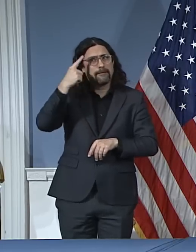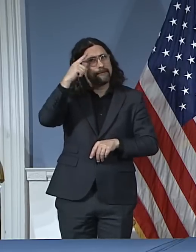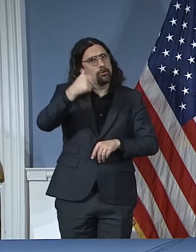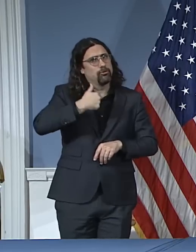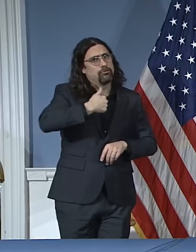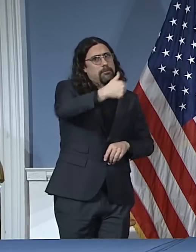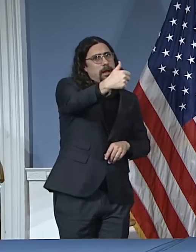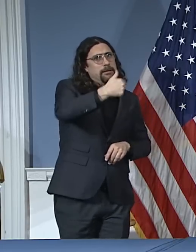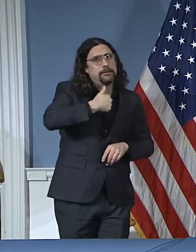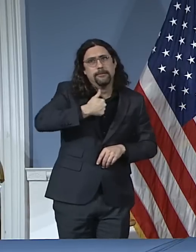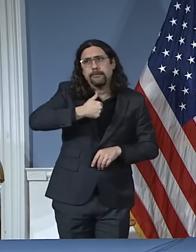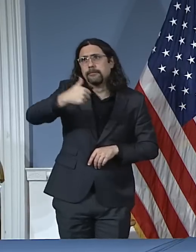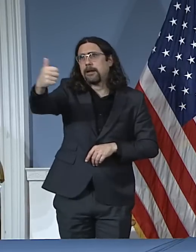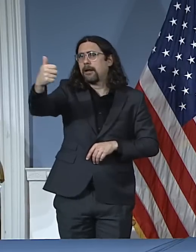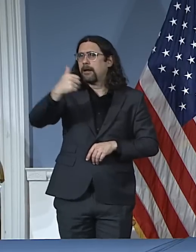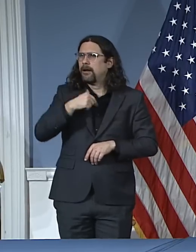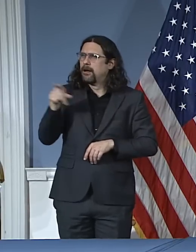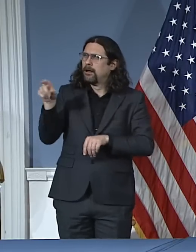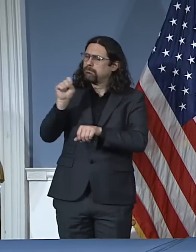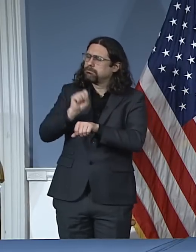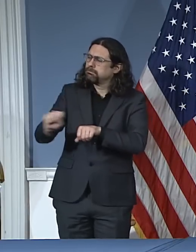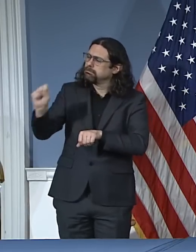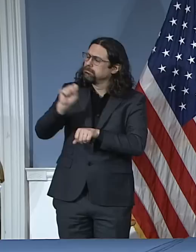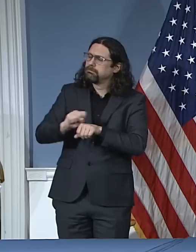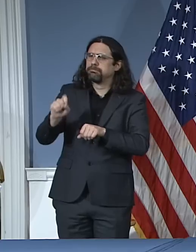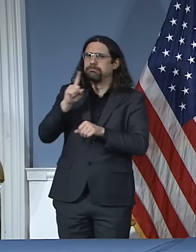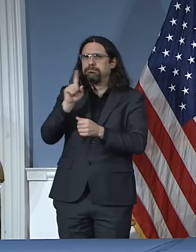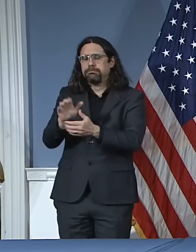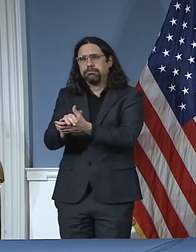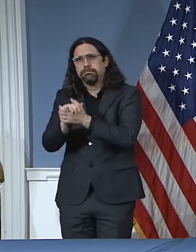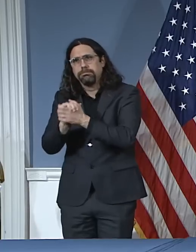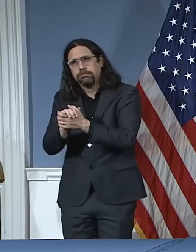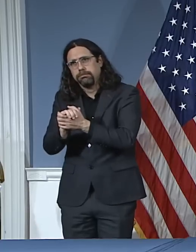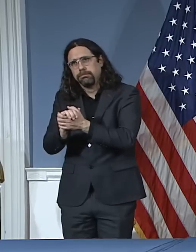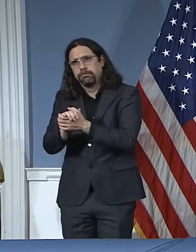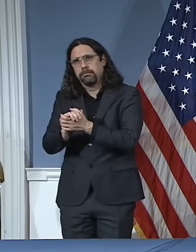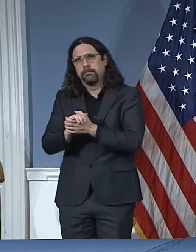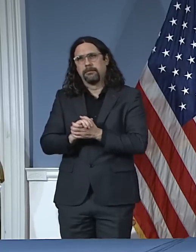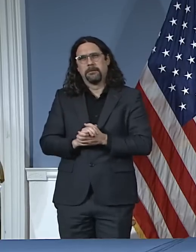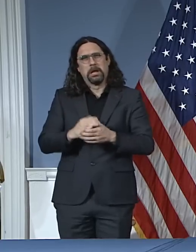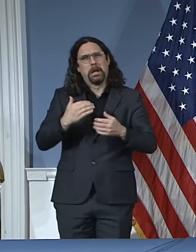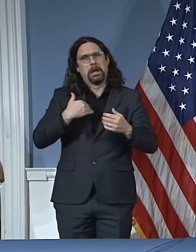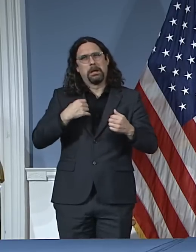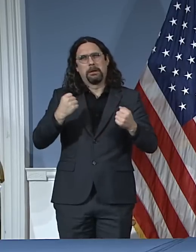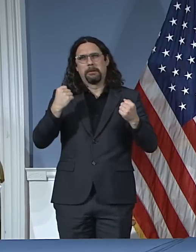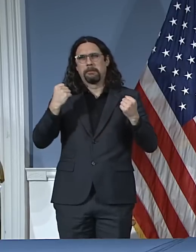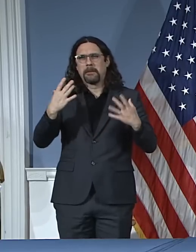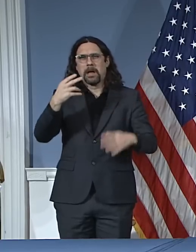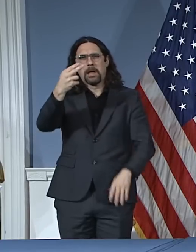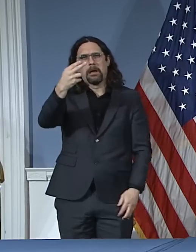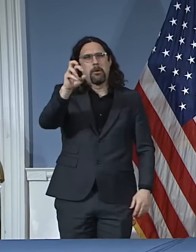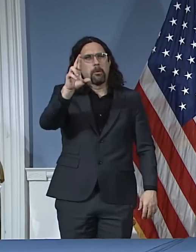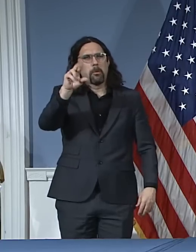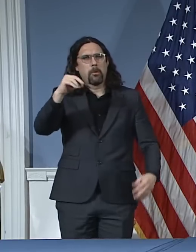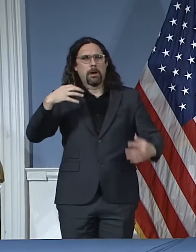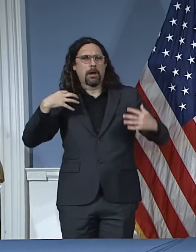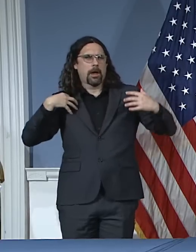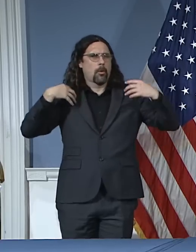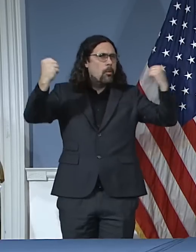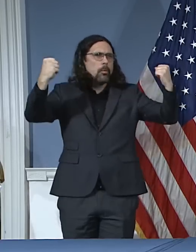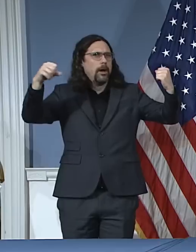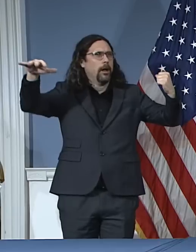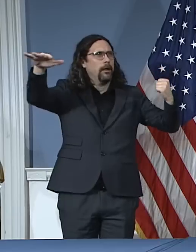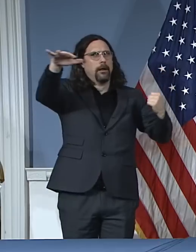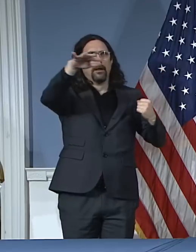lot of even more unsung heroes who really deserve notice at this moment. You know what? Maybe in the normal course